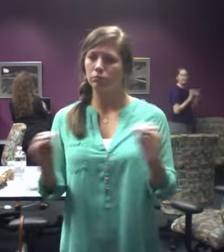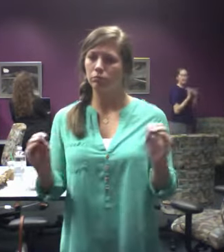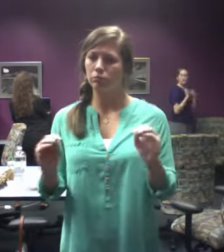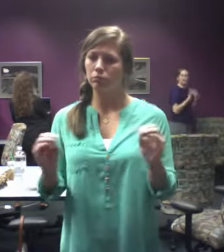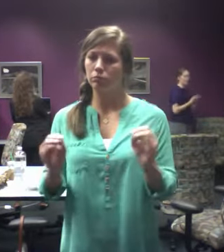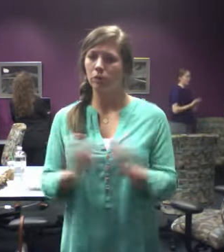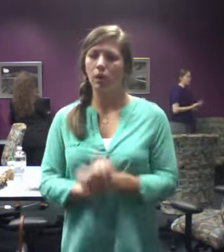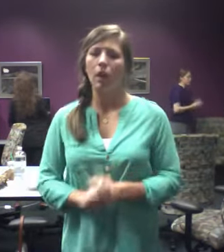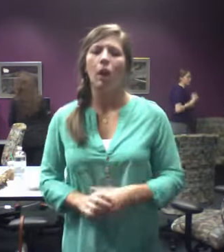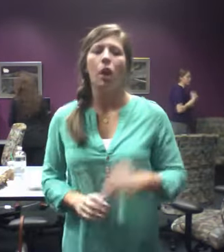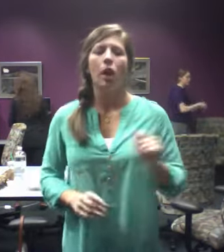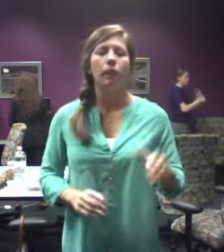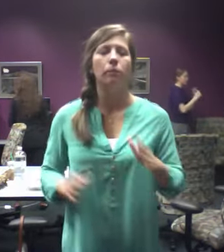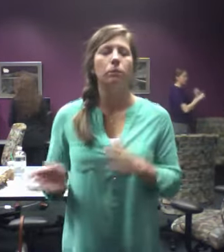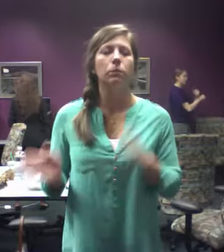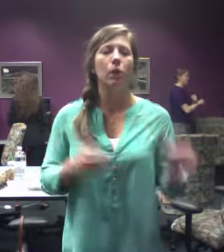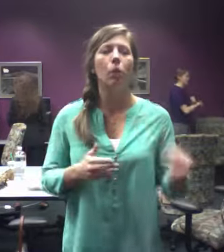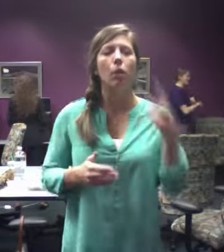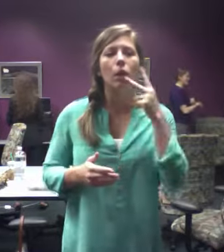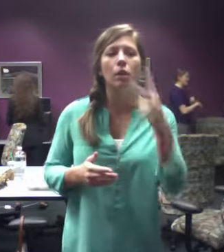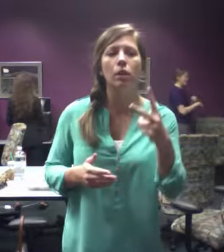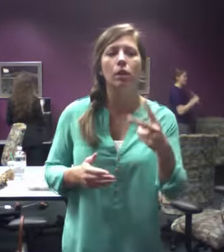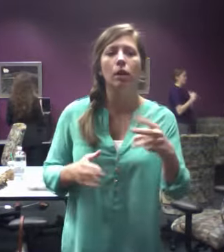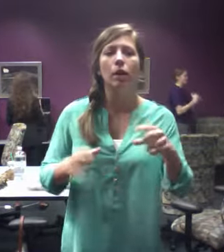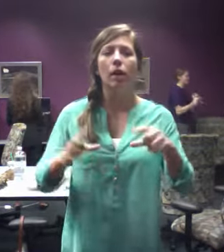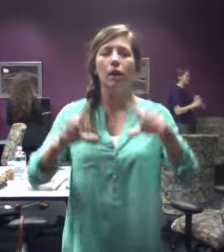This is graph divided into, well,